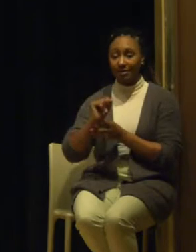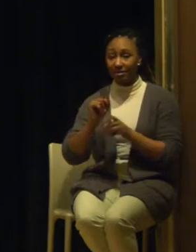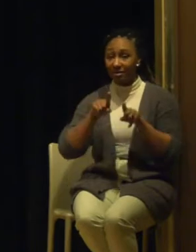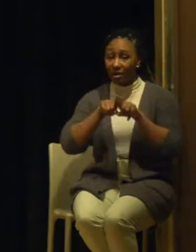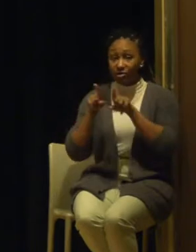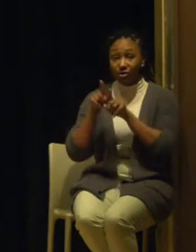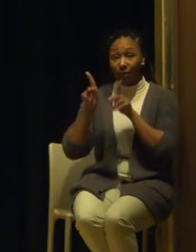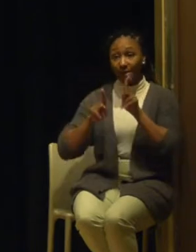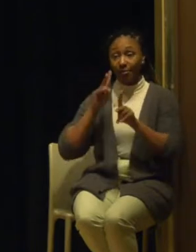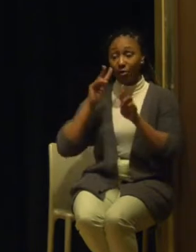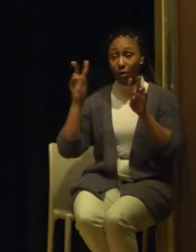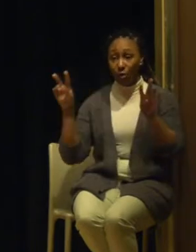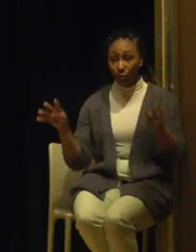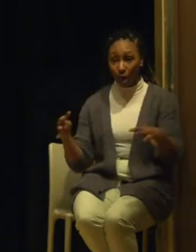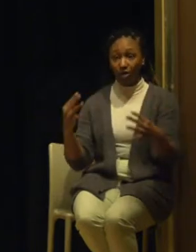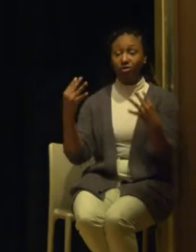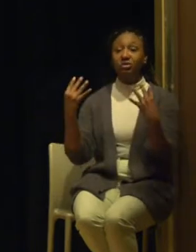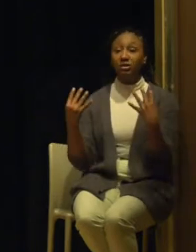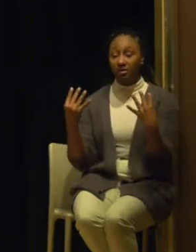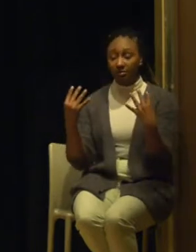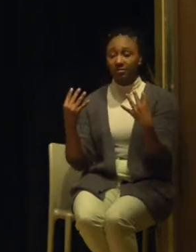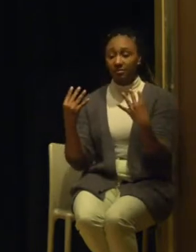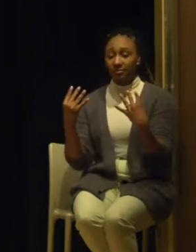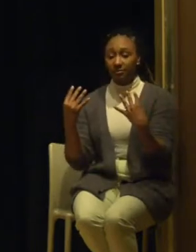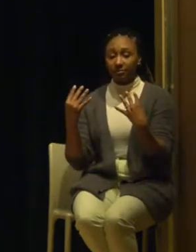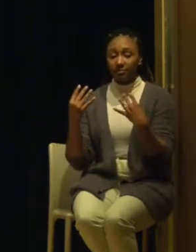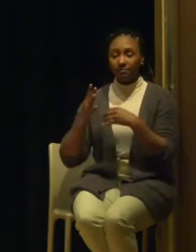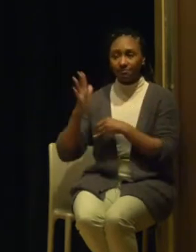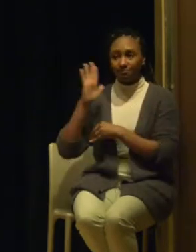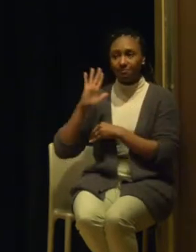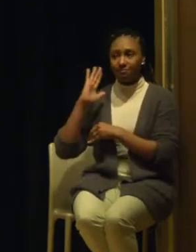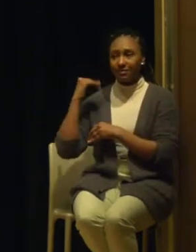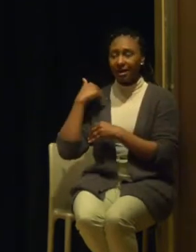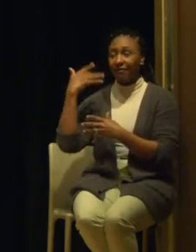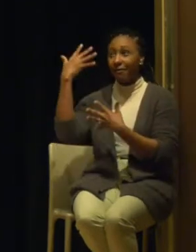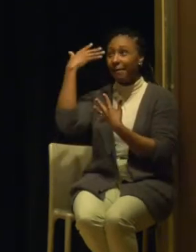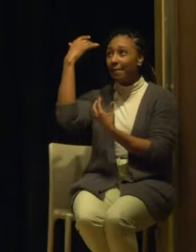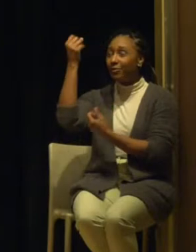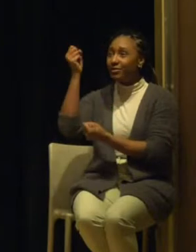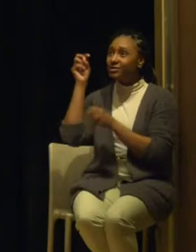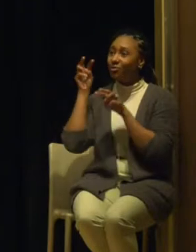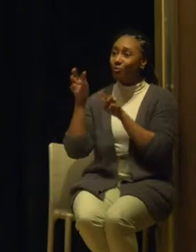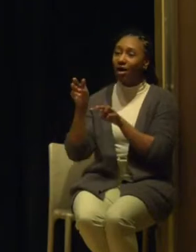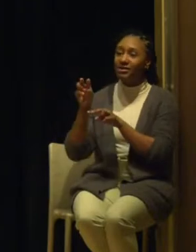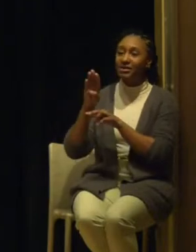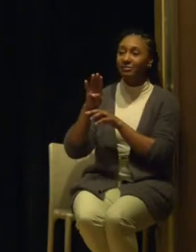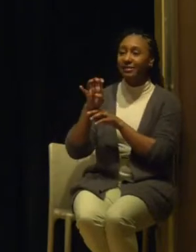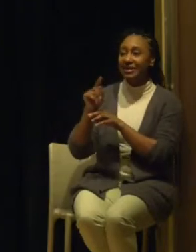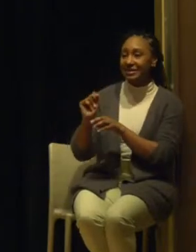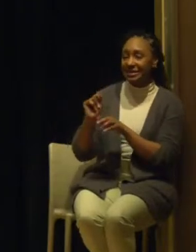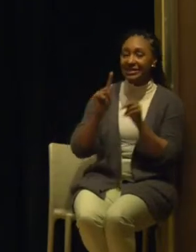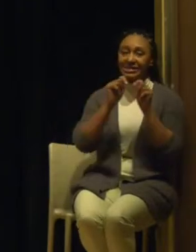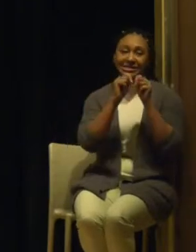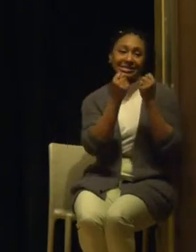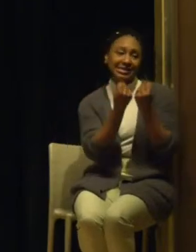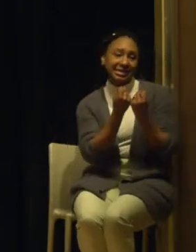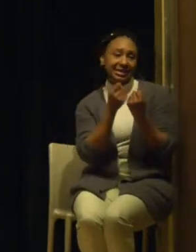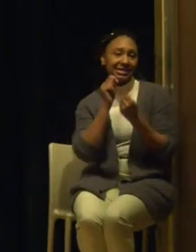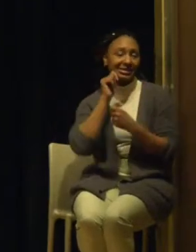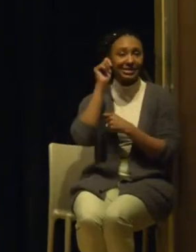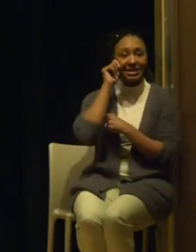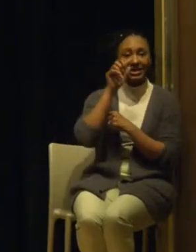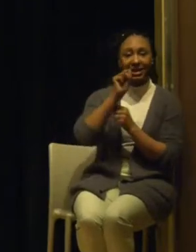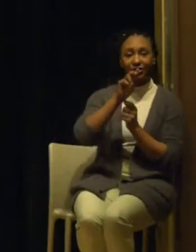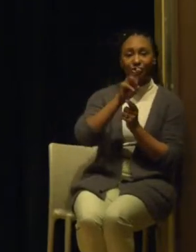the viewers, like, I have so many fond memories of watching BET, Teen Summit, you